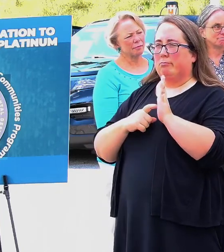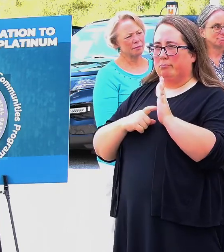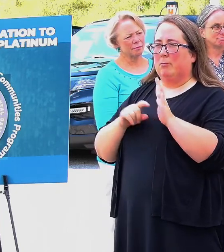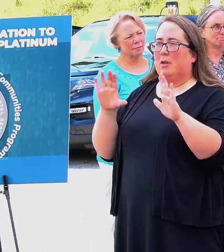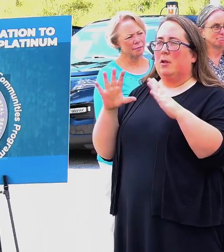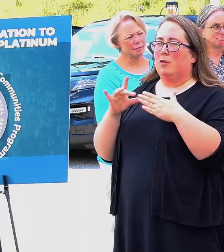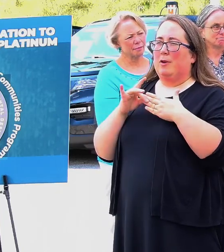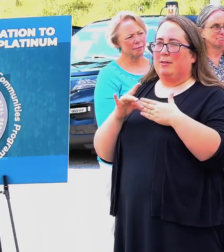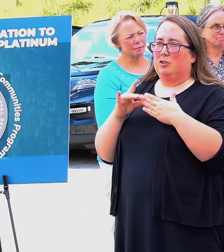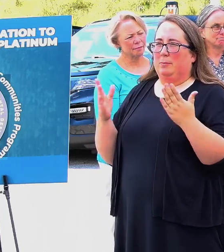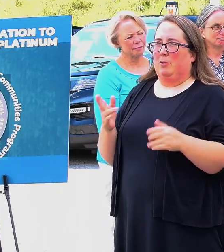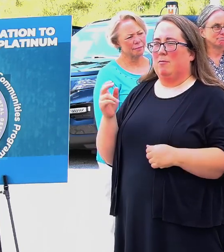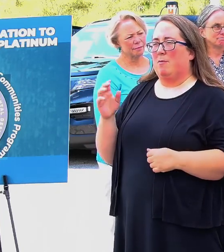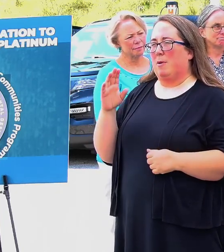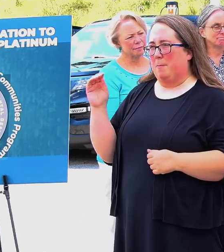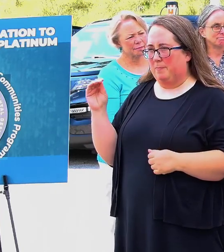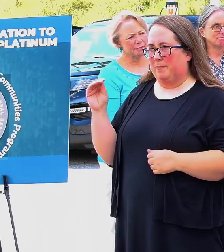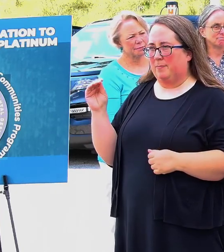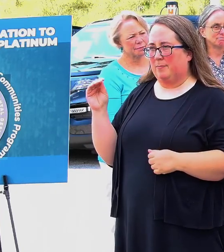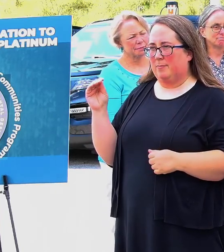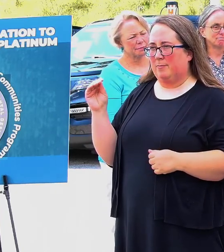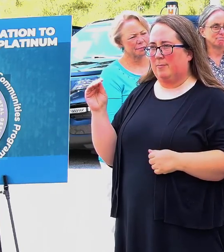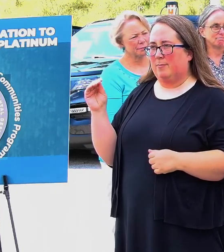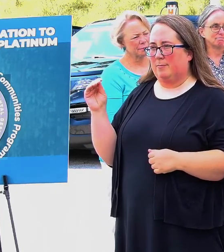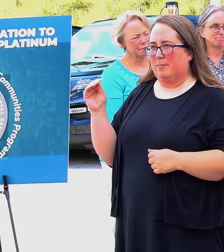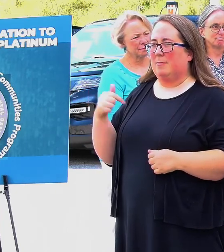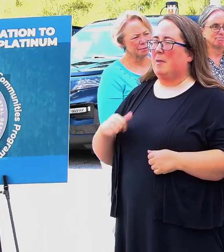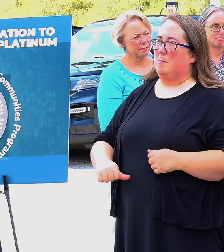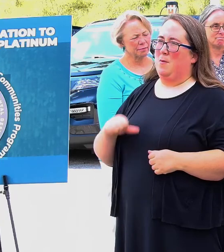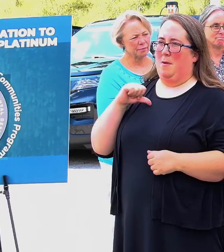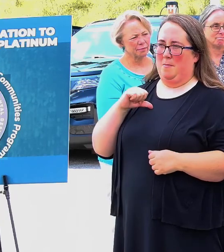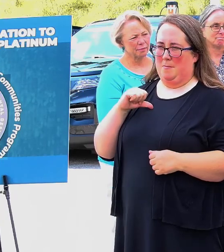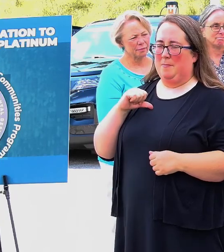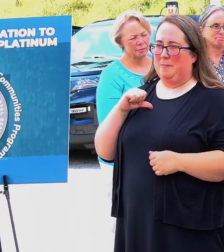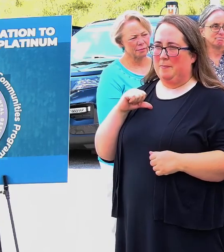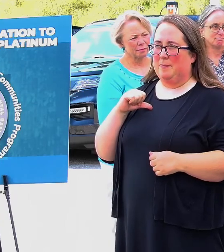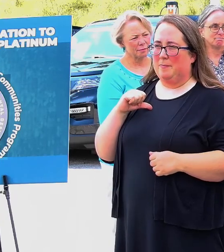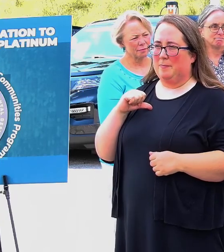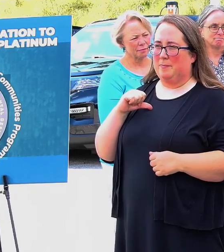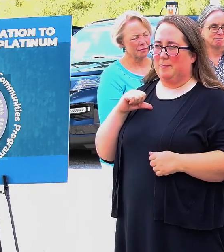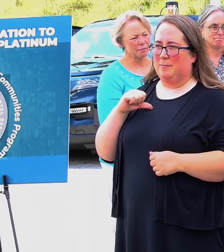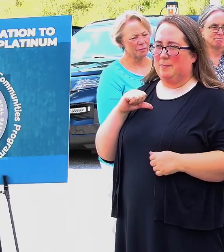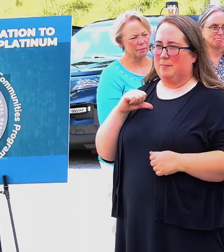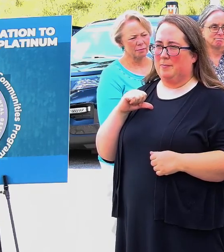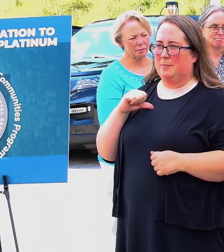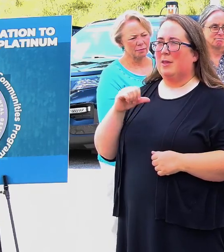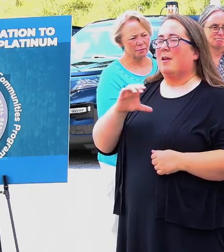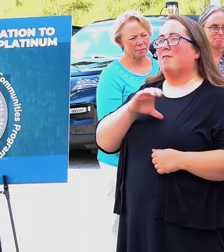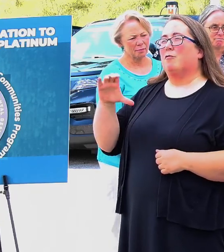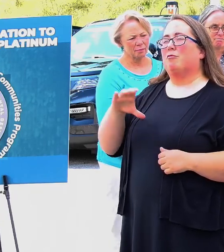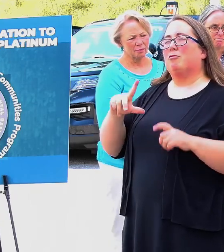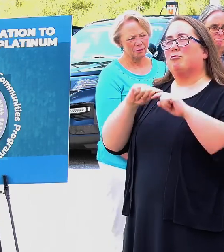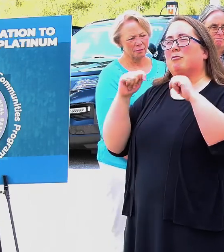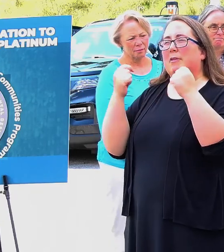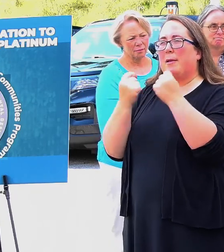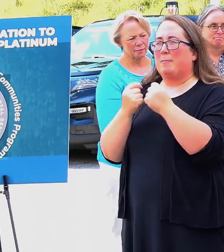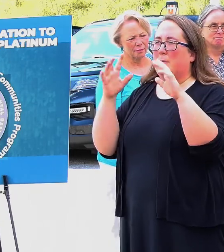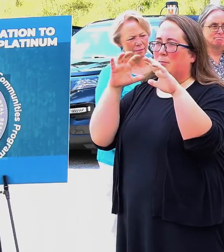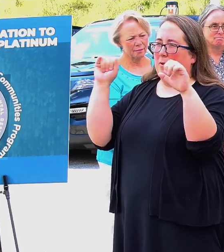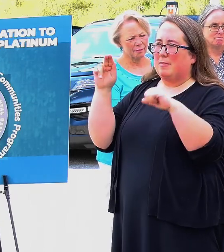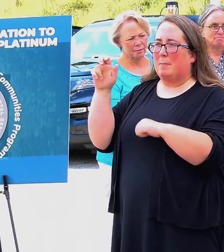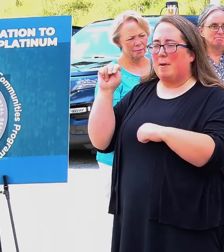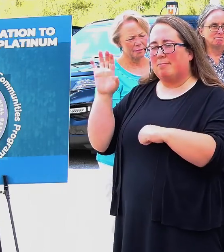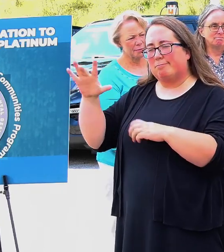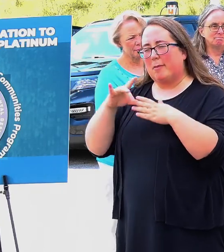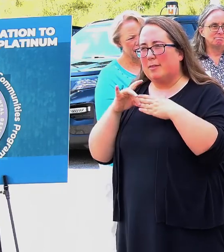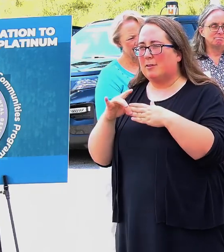great leadership in Howard County. I can't tell you how proud I am of our congressional team, President Biden's